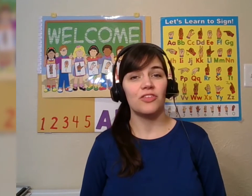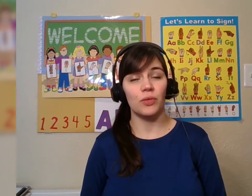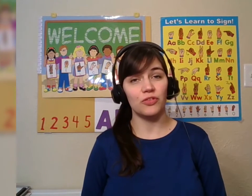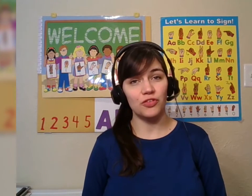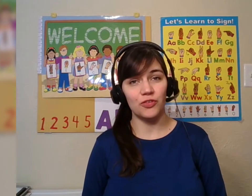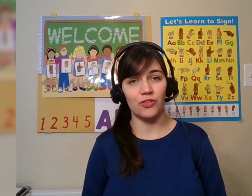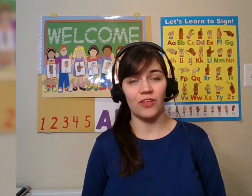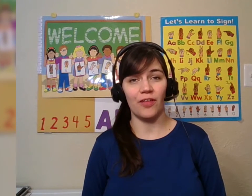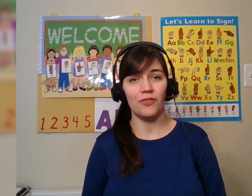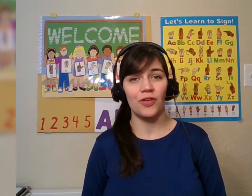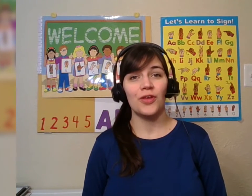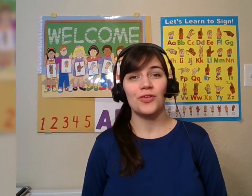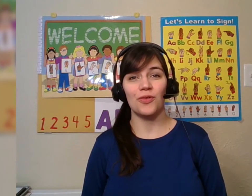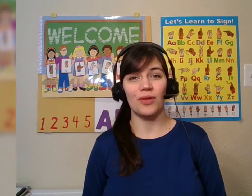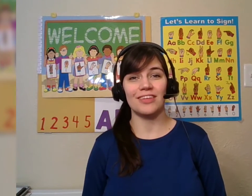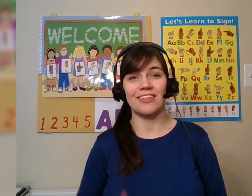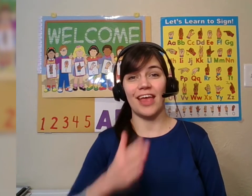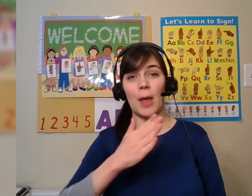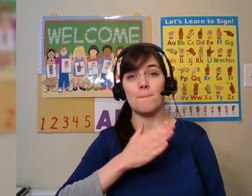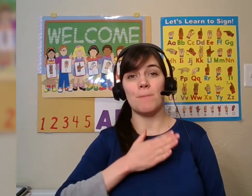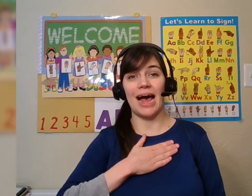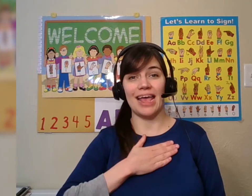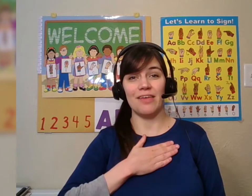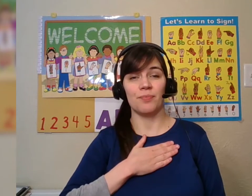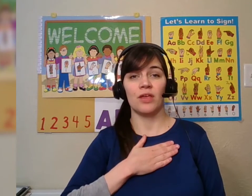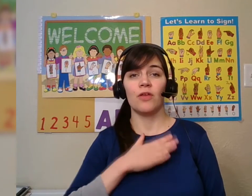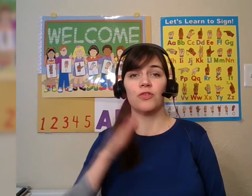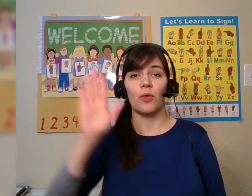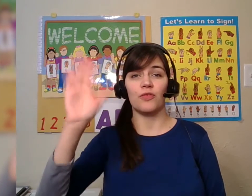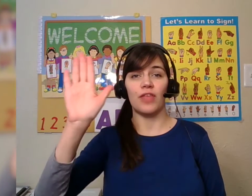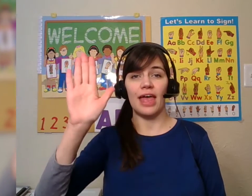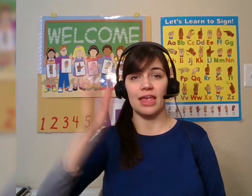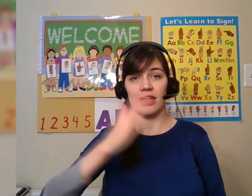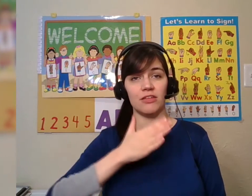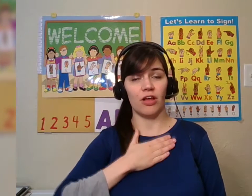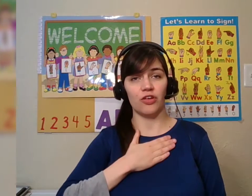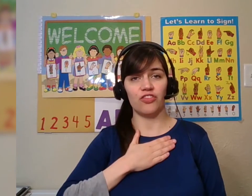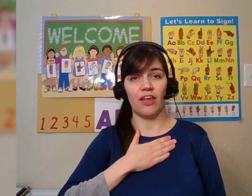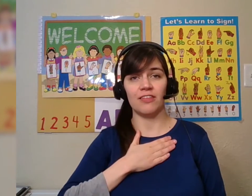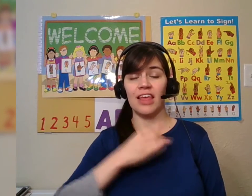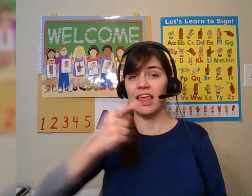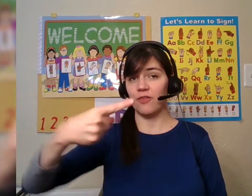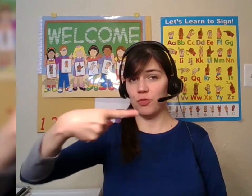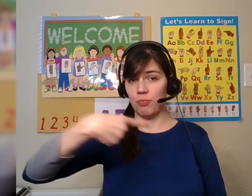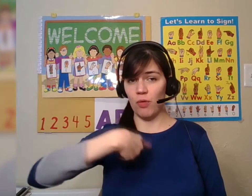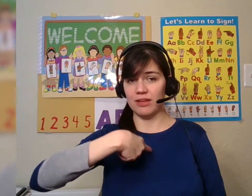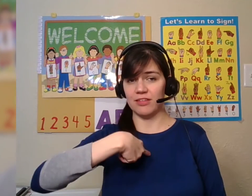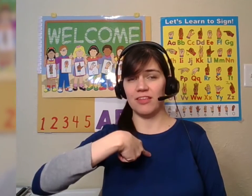To introduce yourself, you're going to say my. So a flat hand on your chest. If you point, this